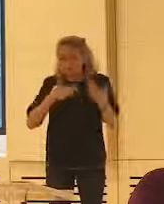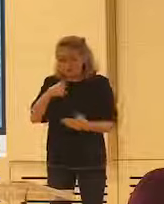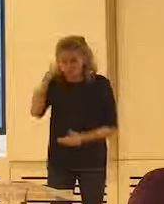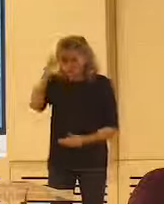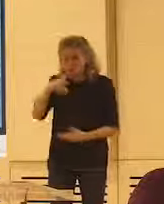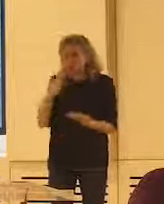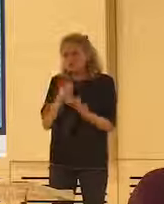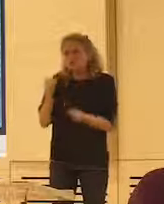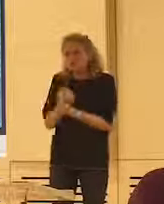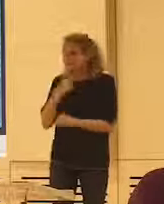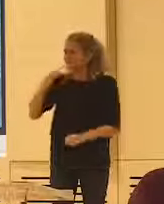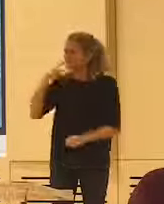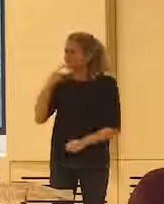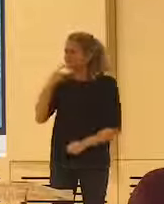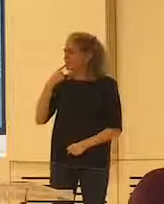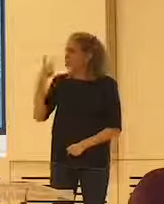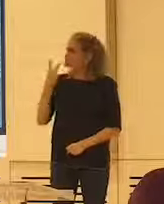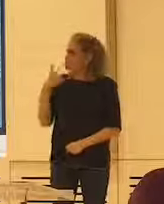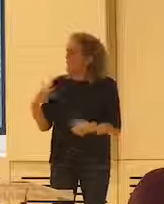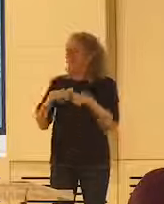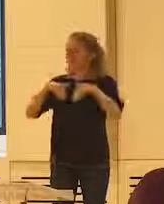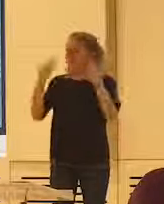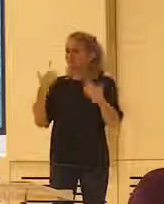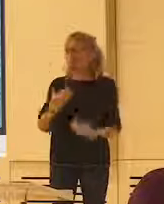They can't self-care.